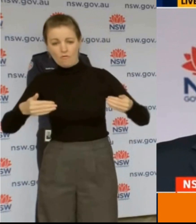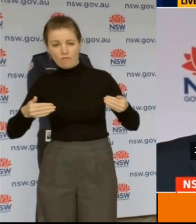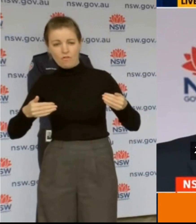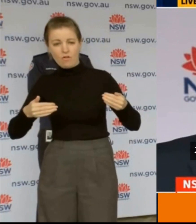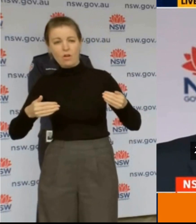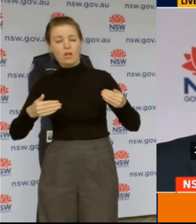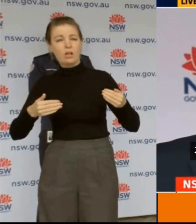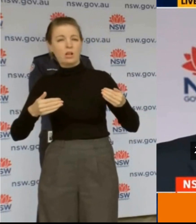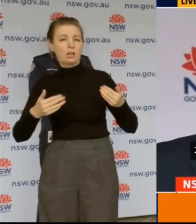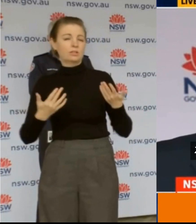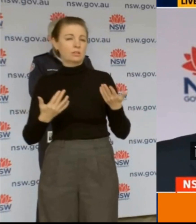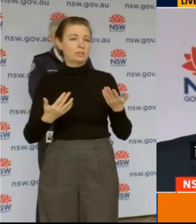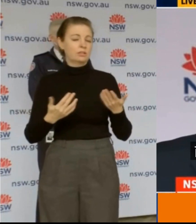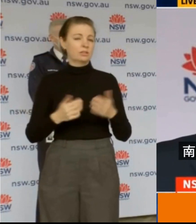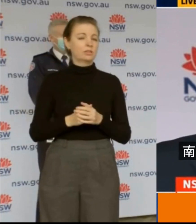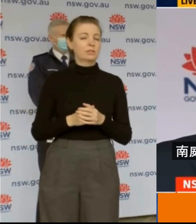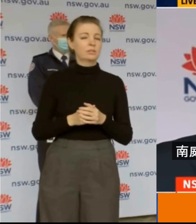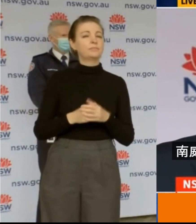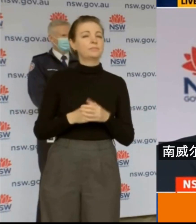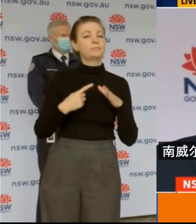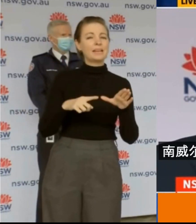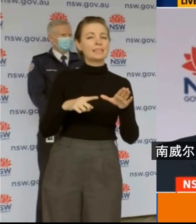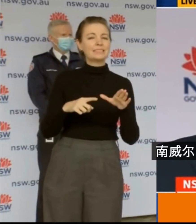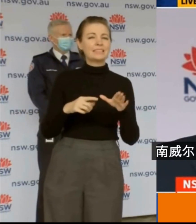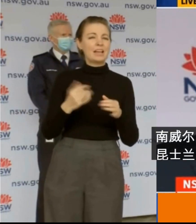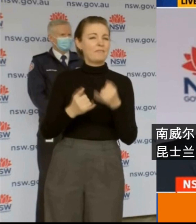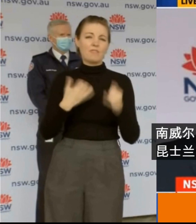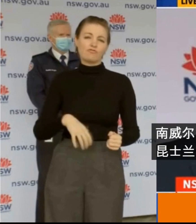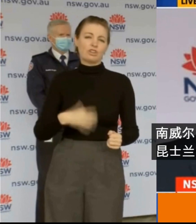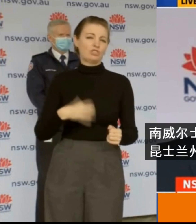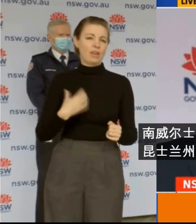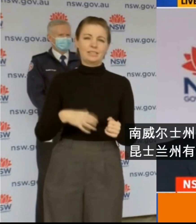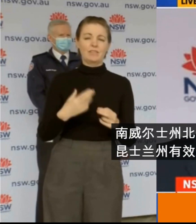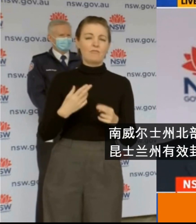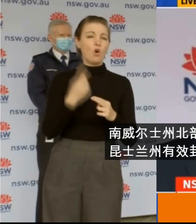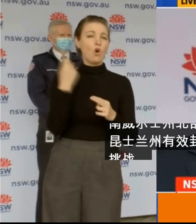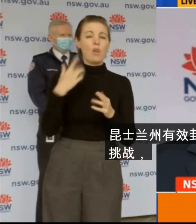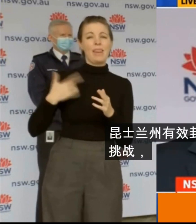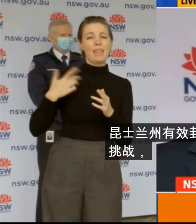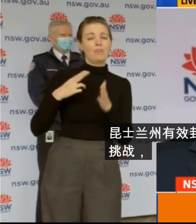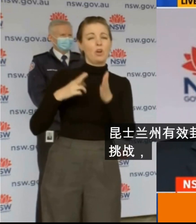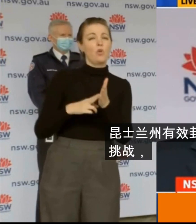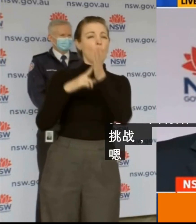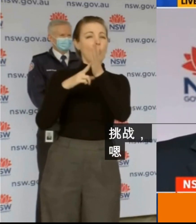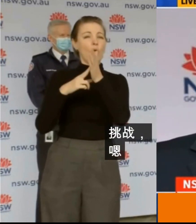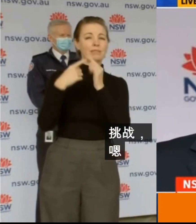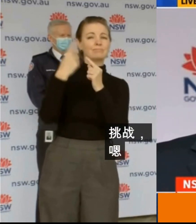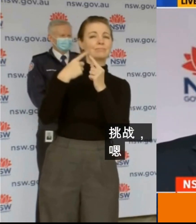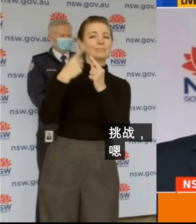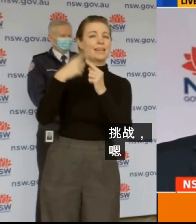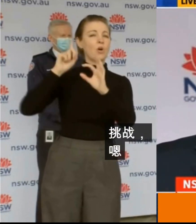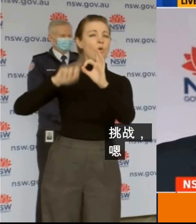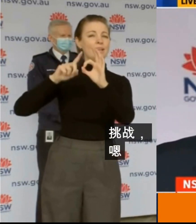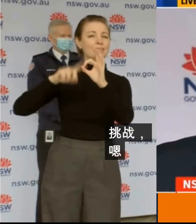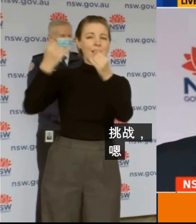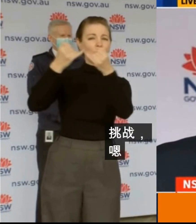northern part of New South Wales to be effectively locked out by Queensland, and it's presenting some real challenges. There